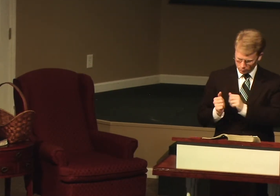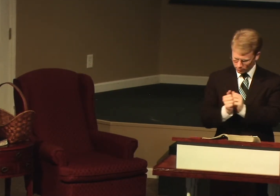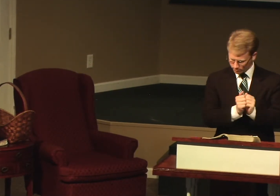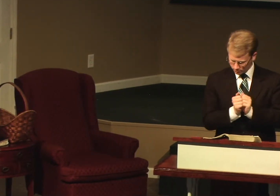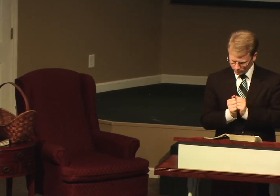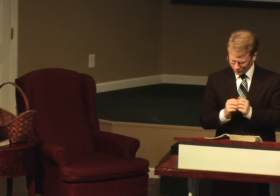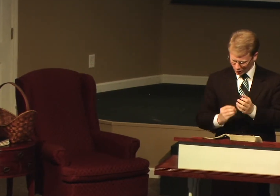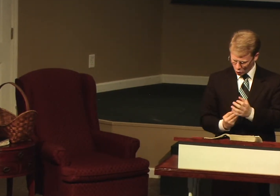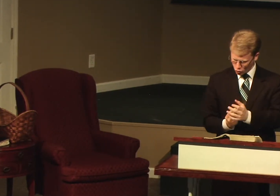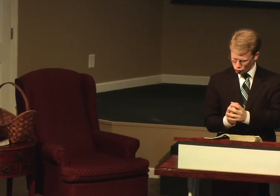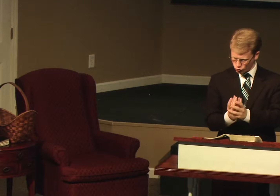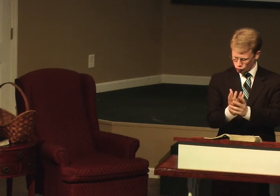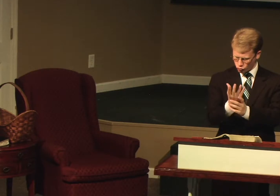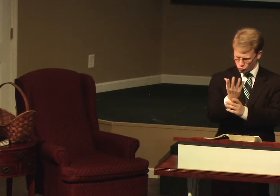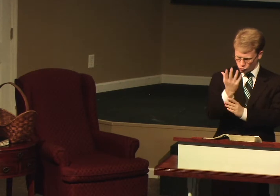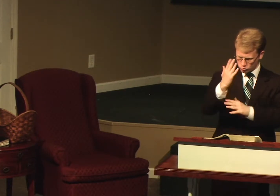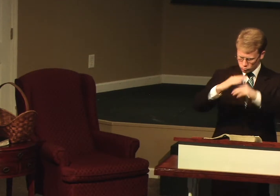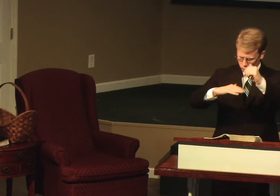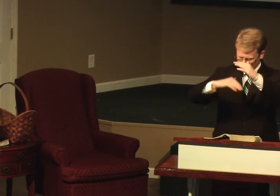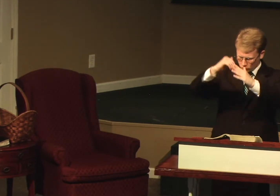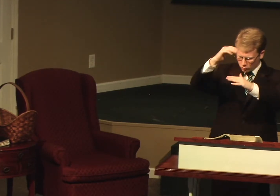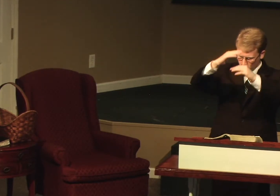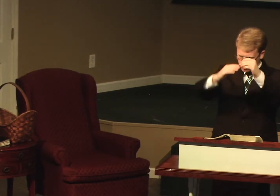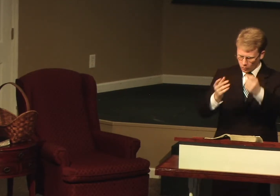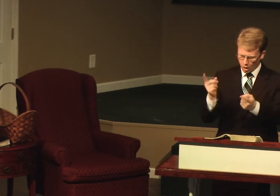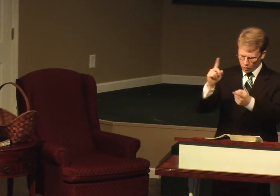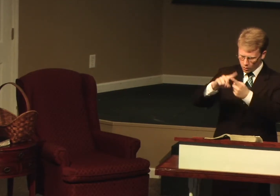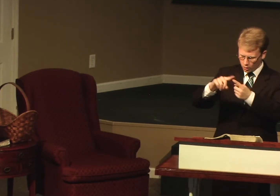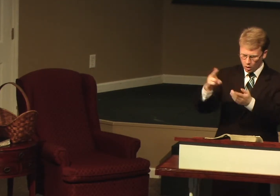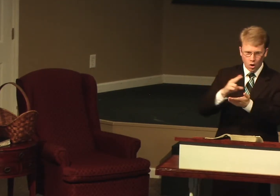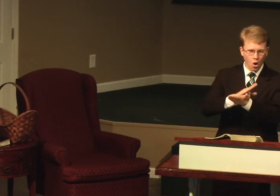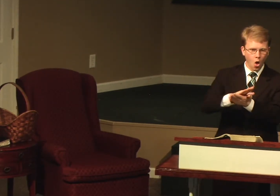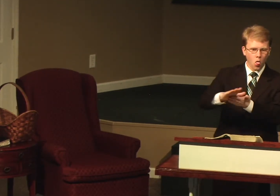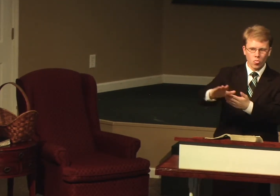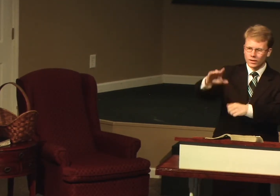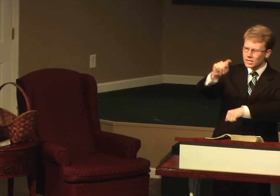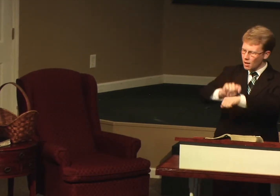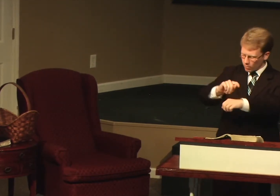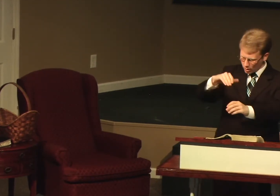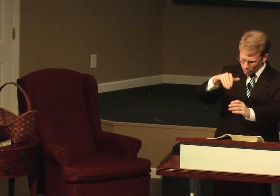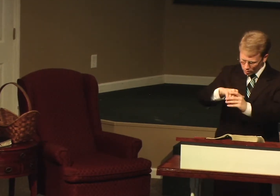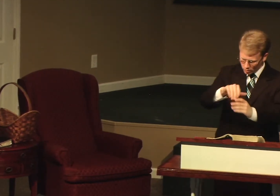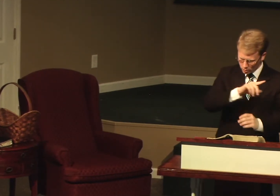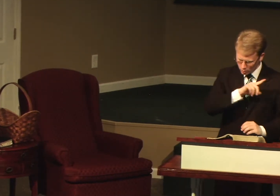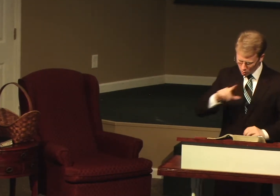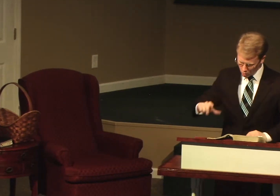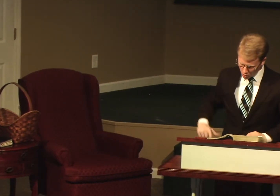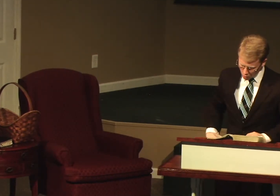framed together, groweth unto a holy temple in the Lord.